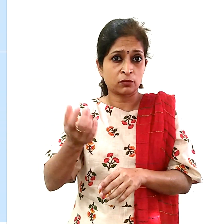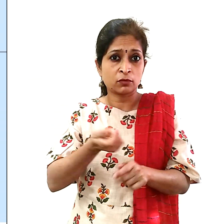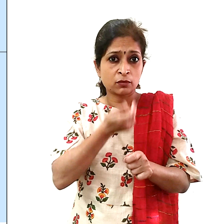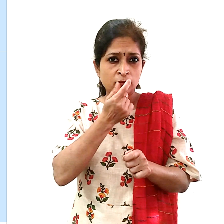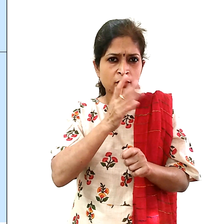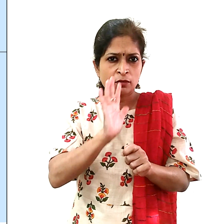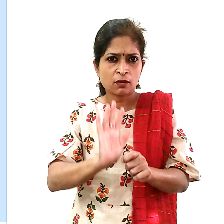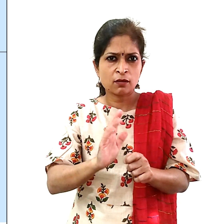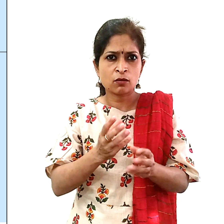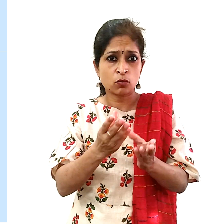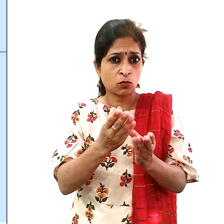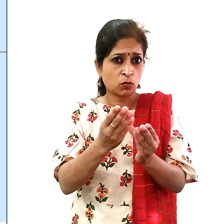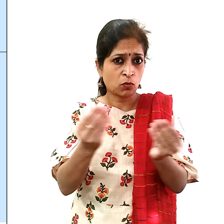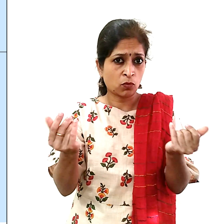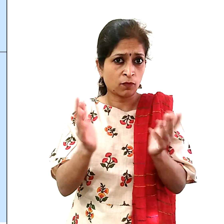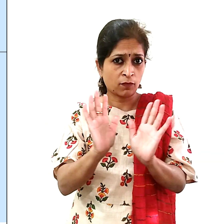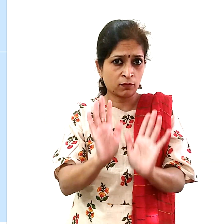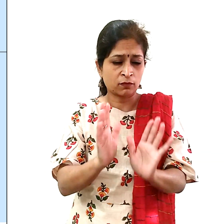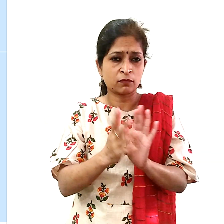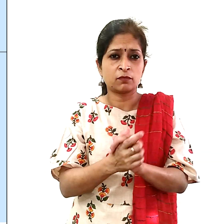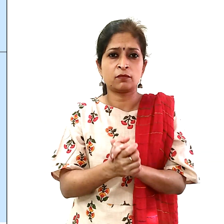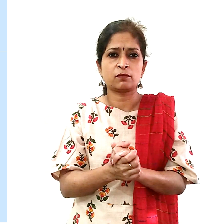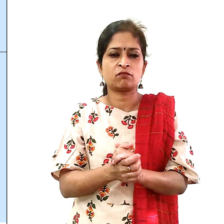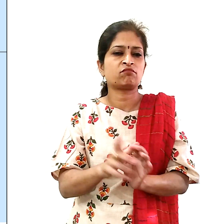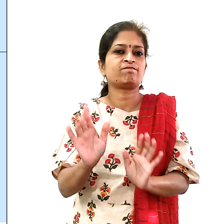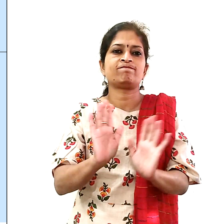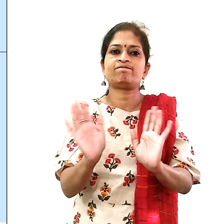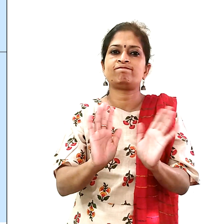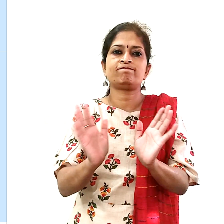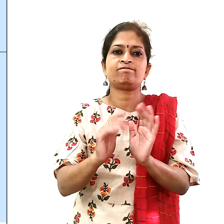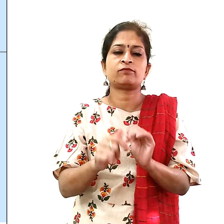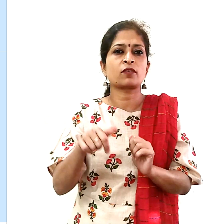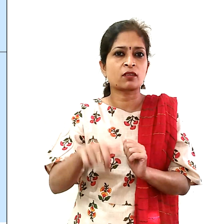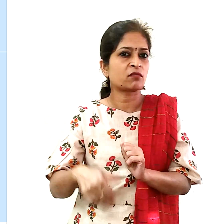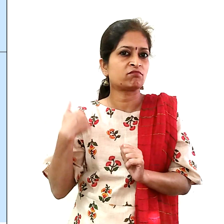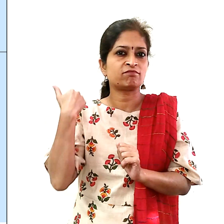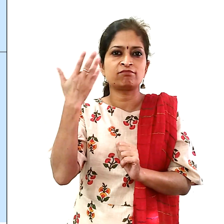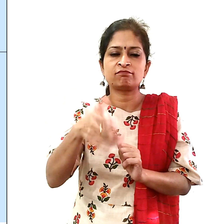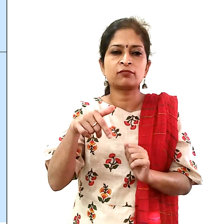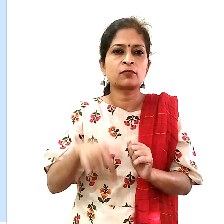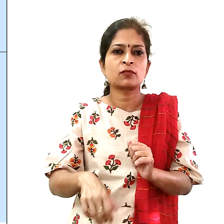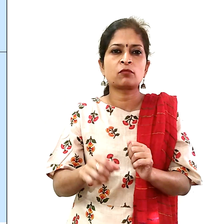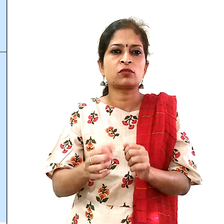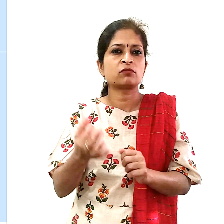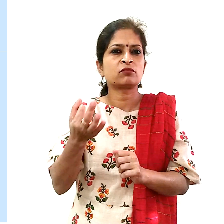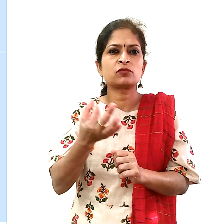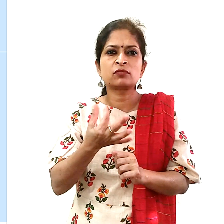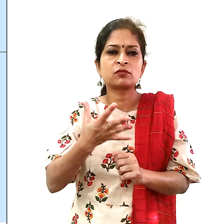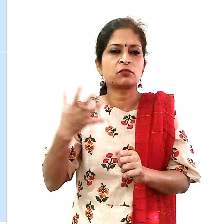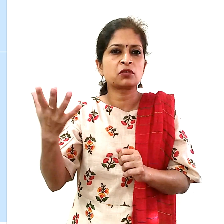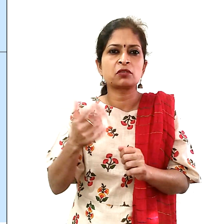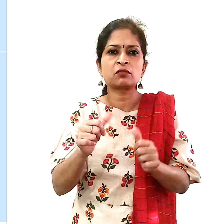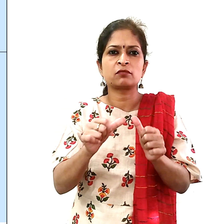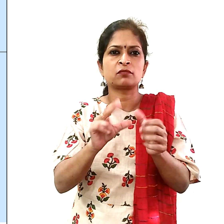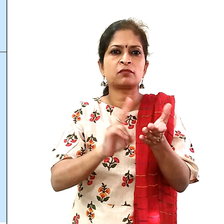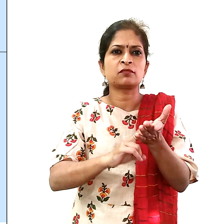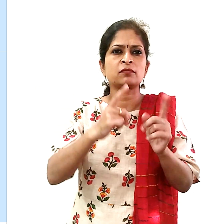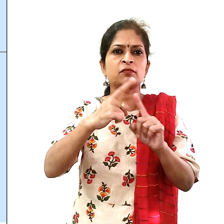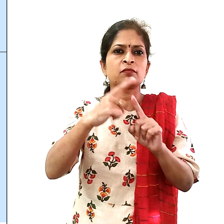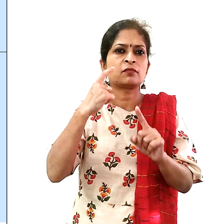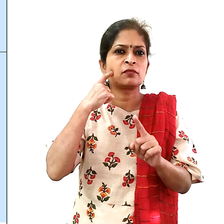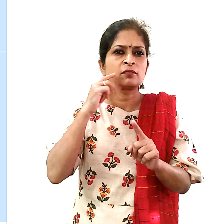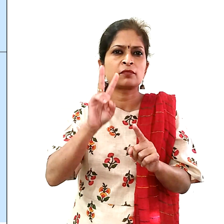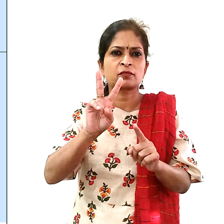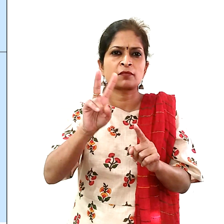specific medications available to treat coronavirus infection? No. As of now, there is no specific